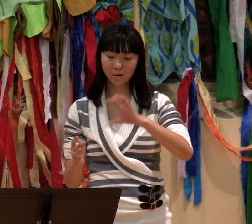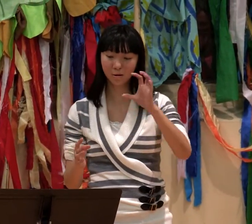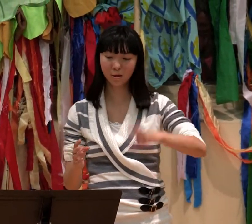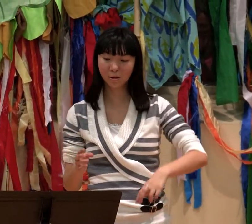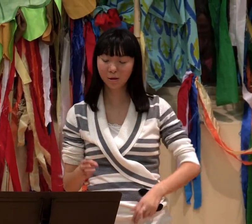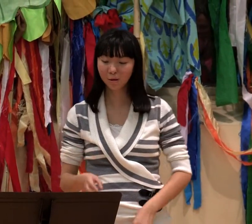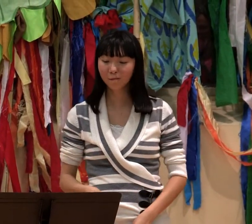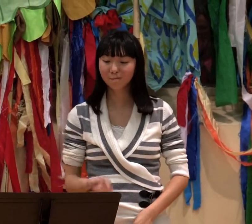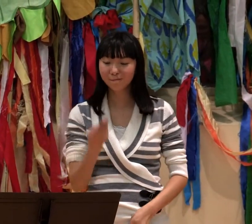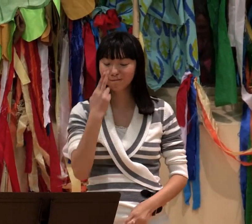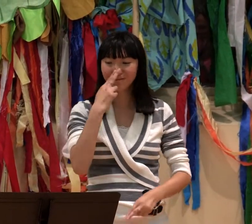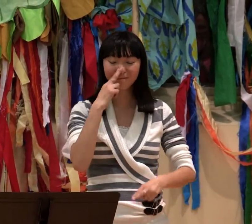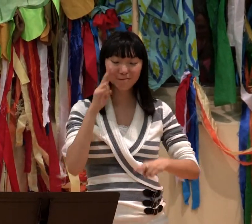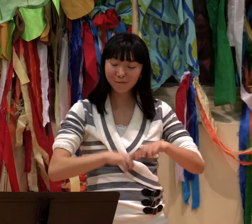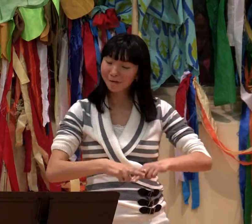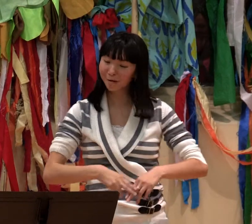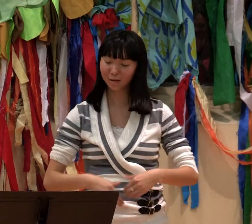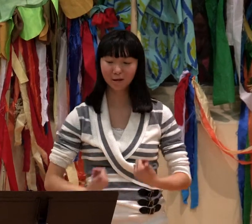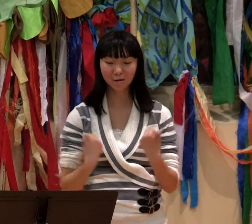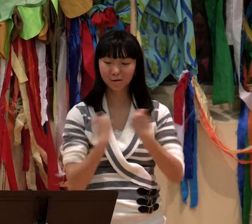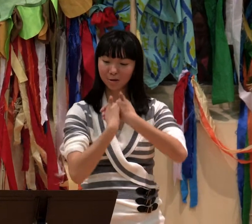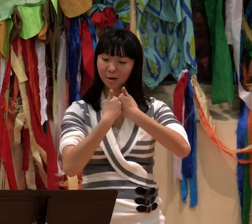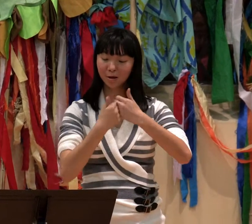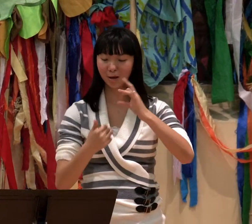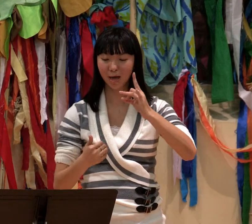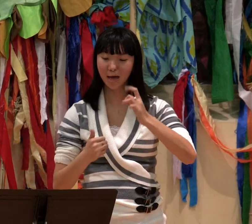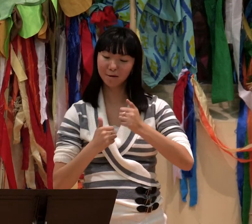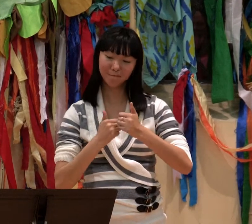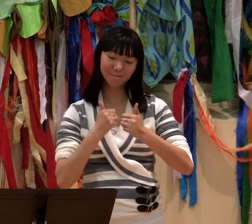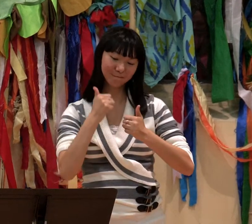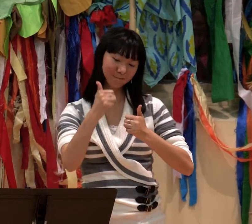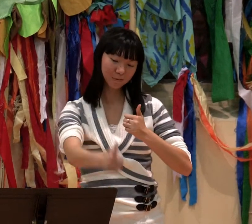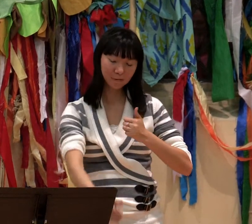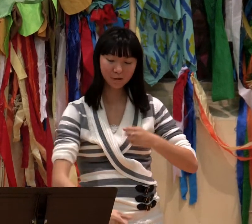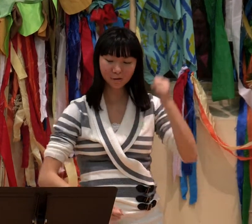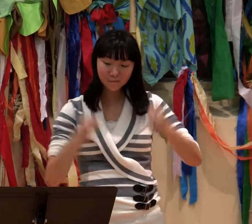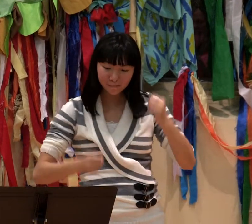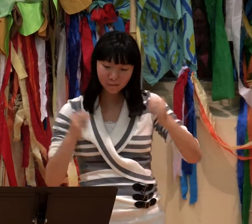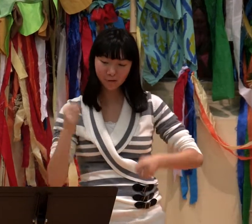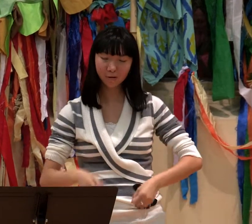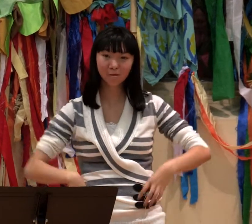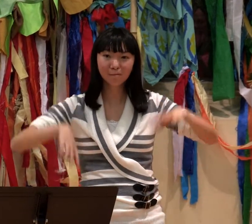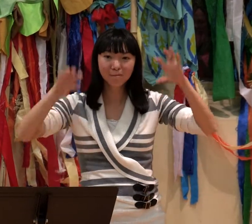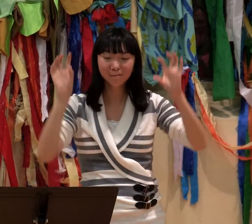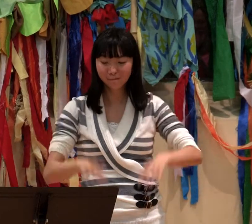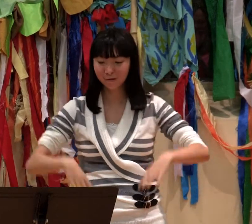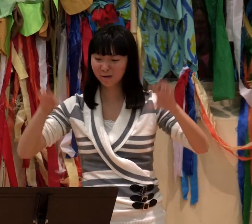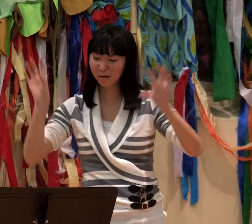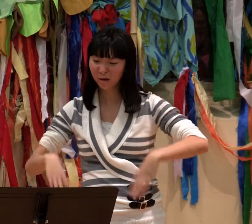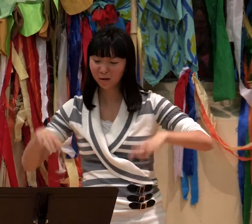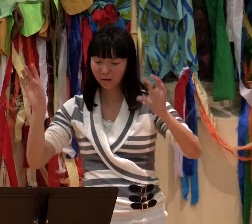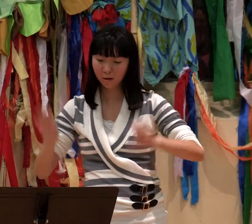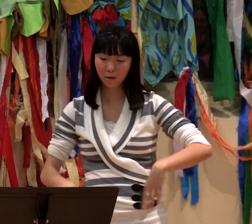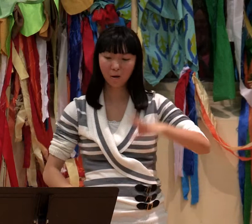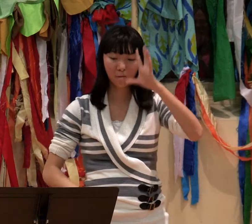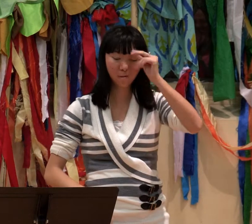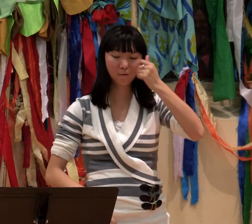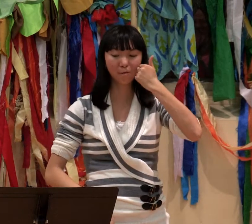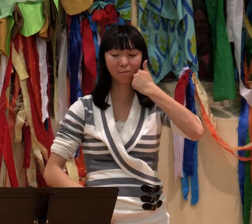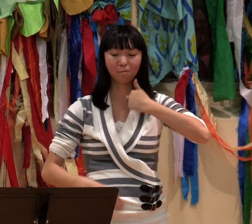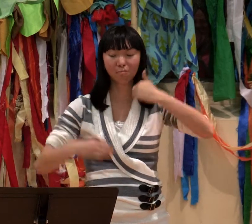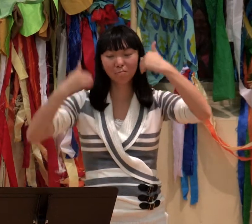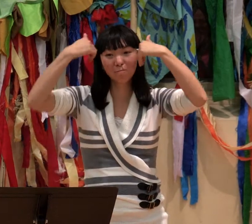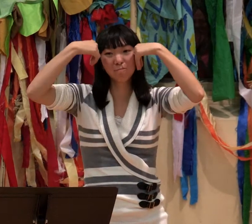The title is Cross Country. Fun and challenging. 8 miles of running,